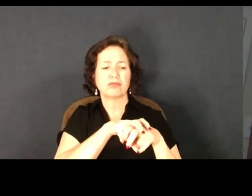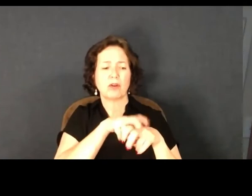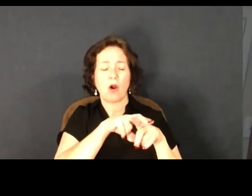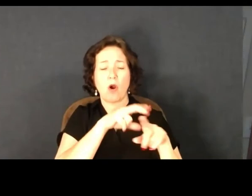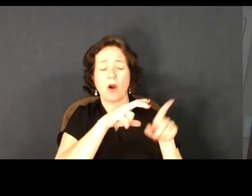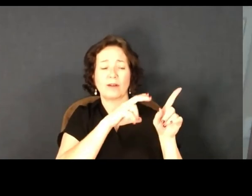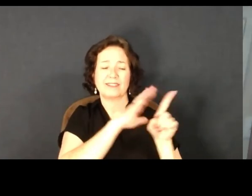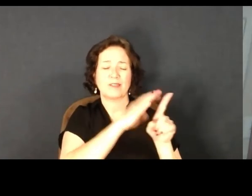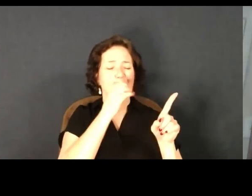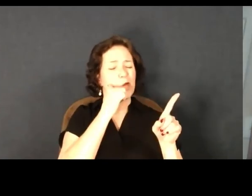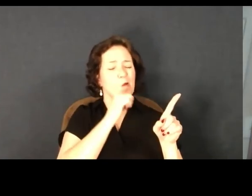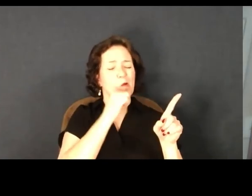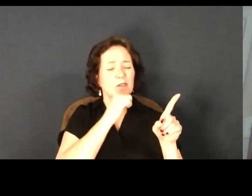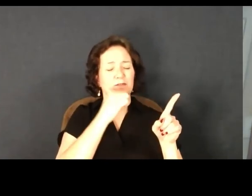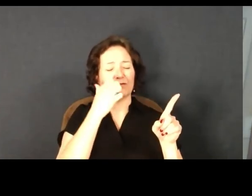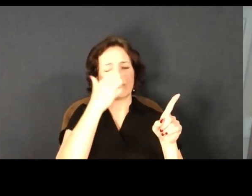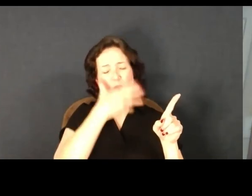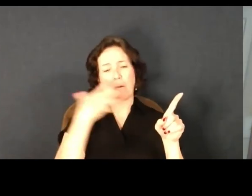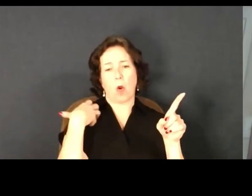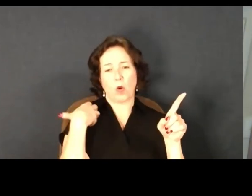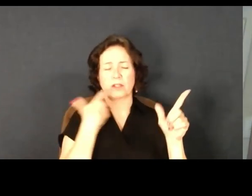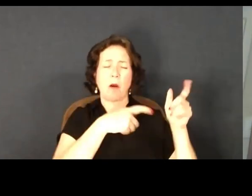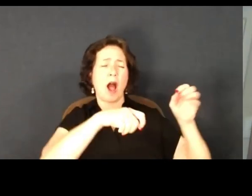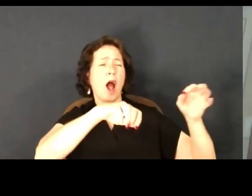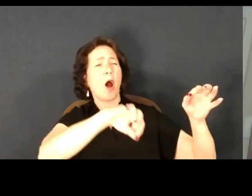play fiddle songs so pretty.